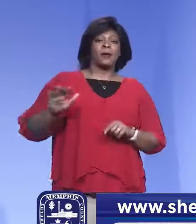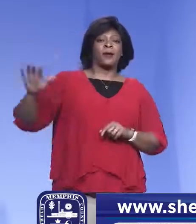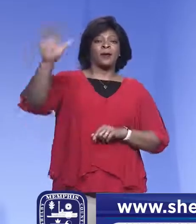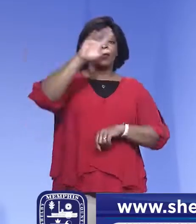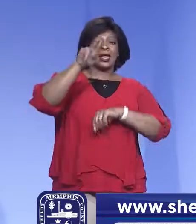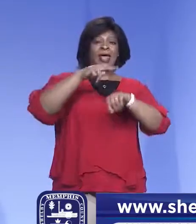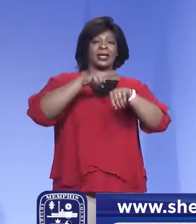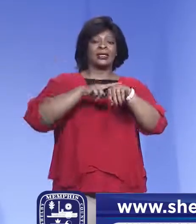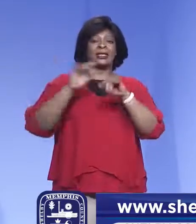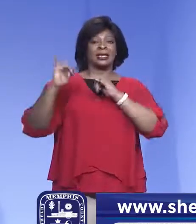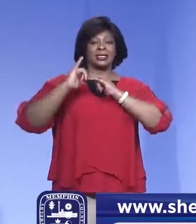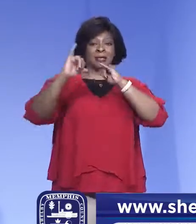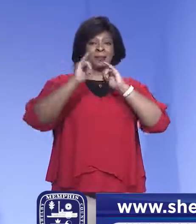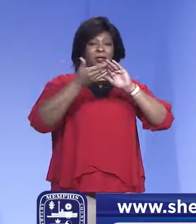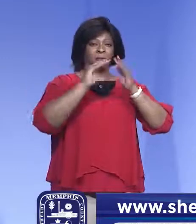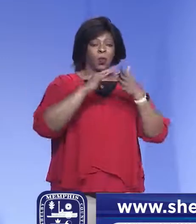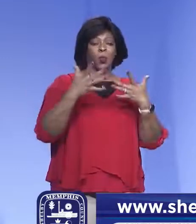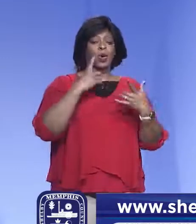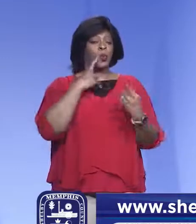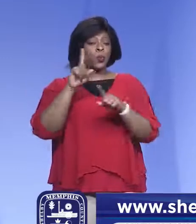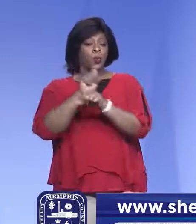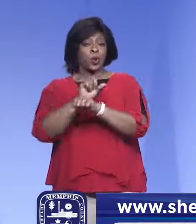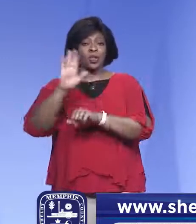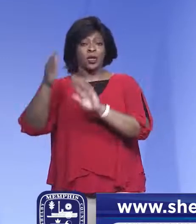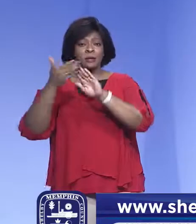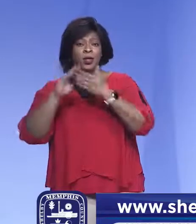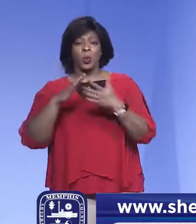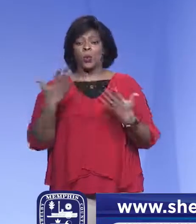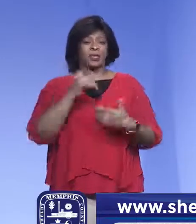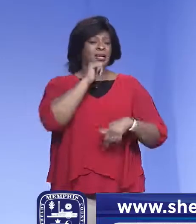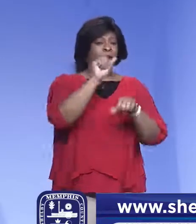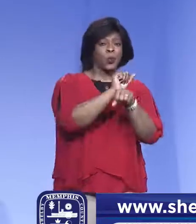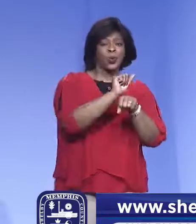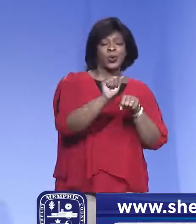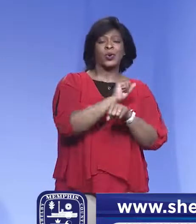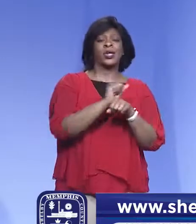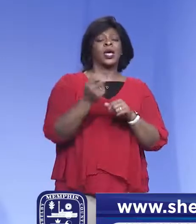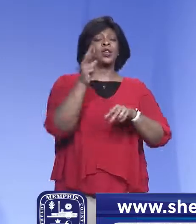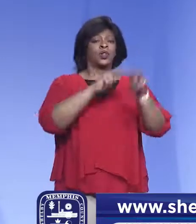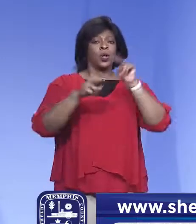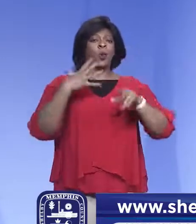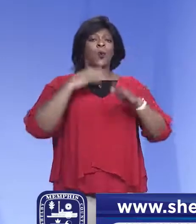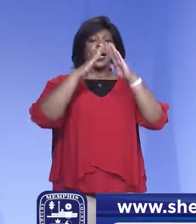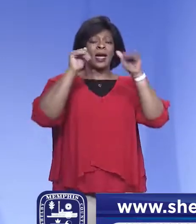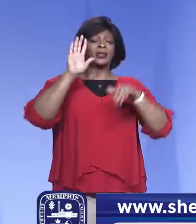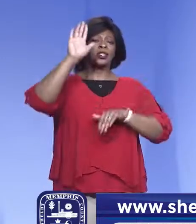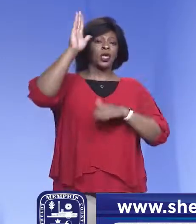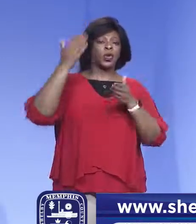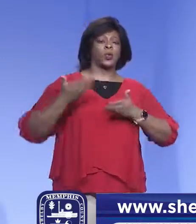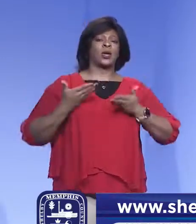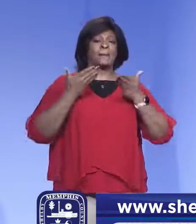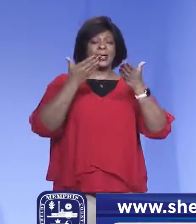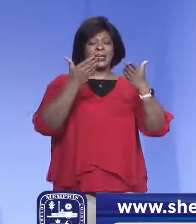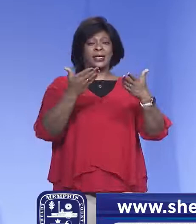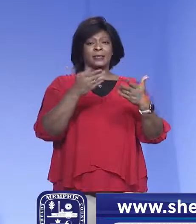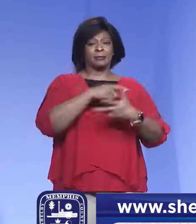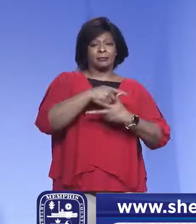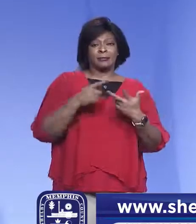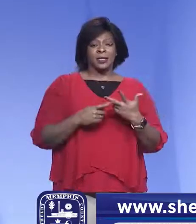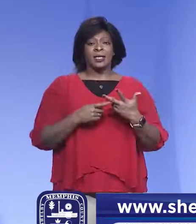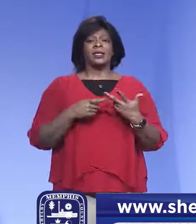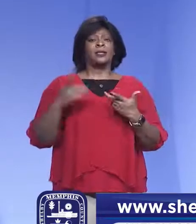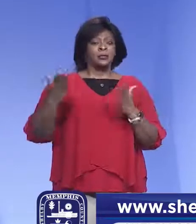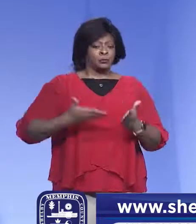similar communities, what's worked in those communities, what hasn't, and then also look at the White House recommendations. Those then